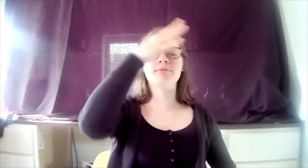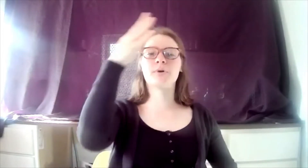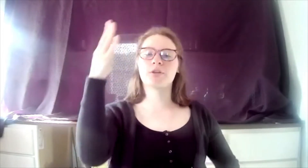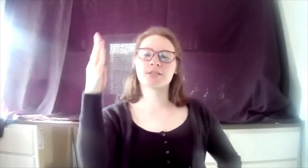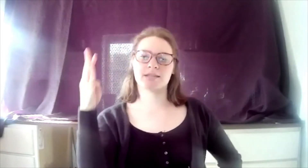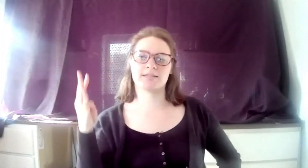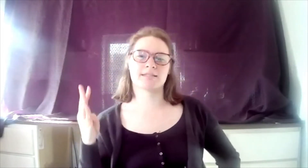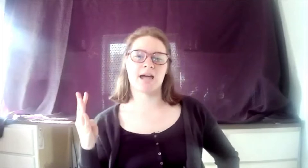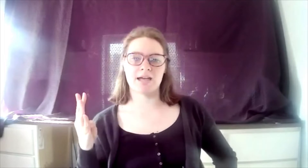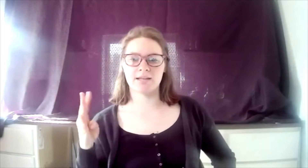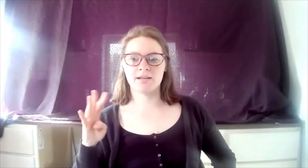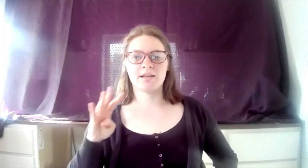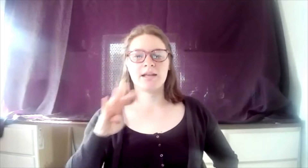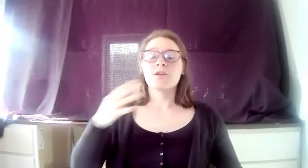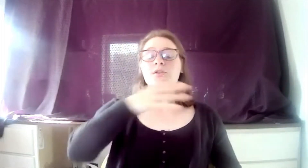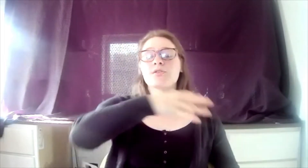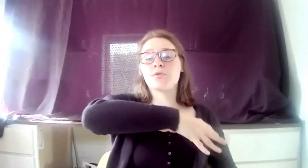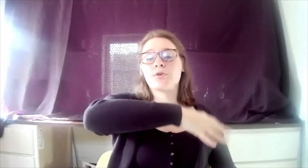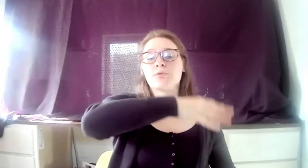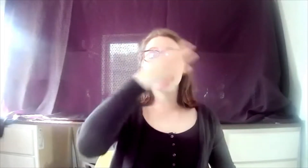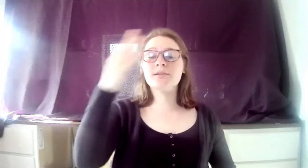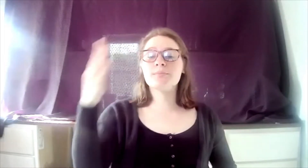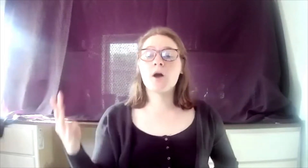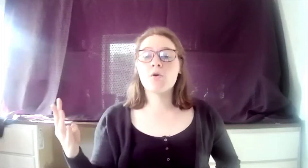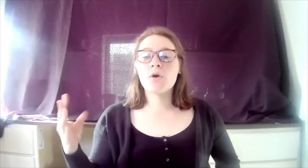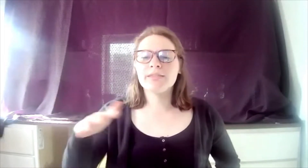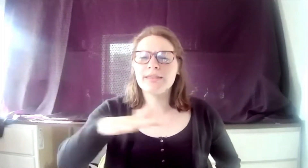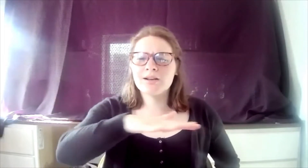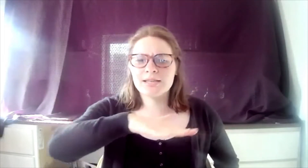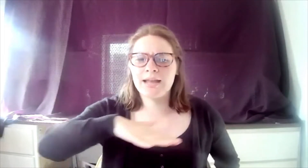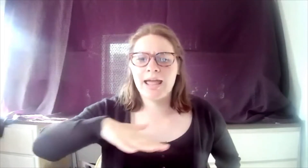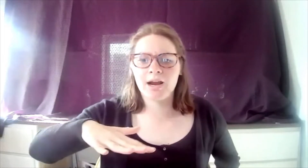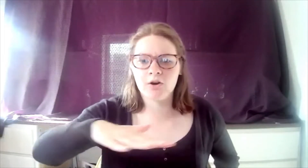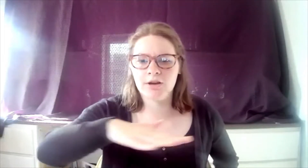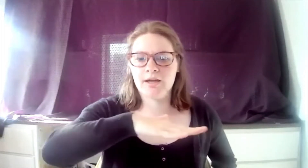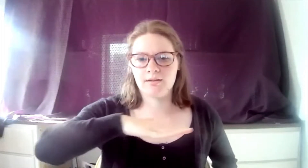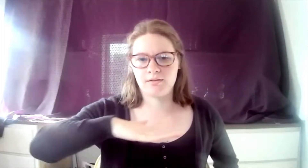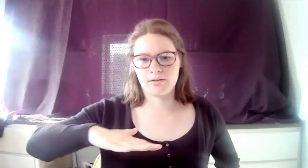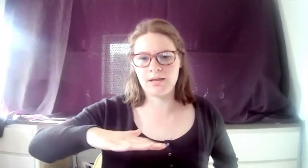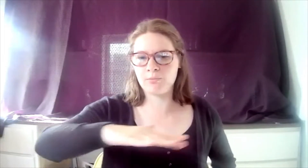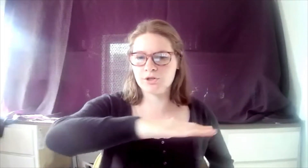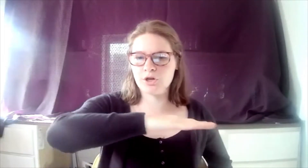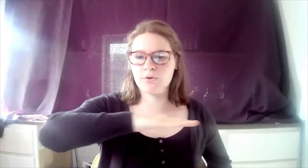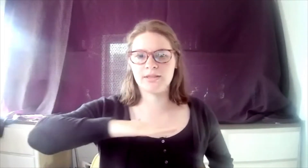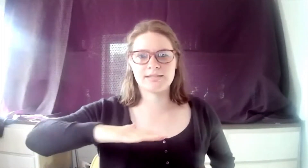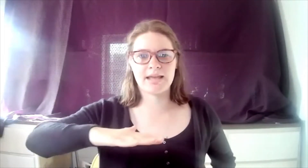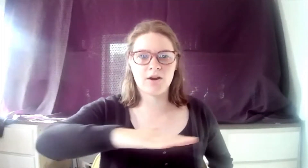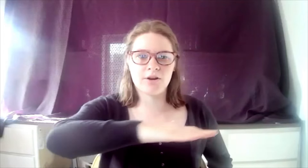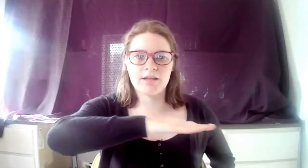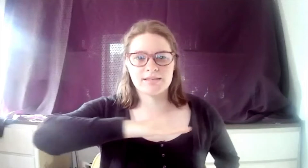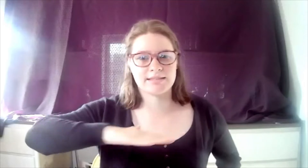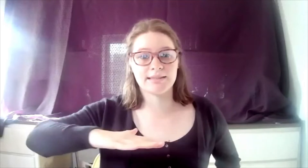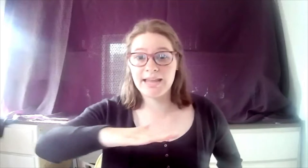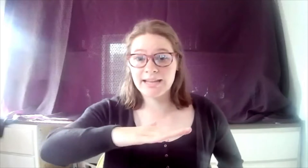rainbow looks in the sky. So the rainbow, there's an area, and we're showing this area, this